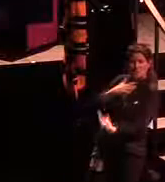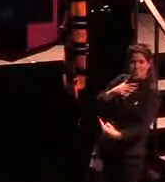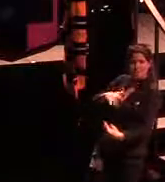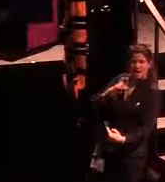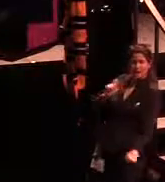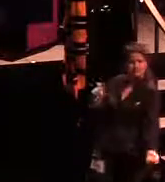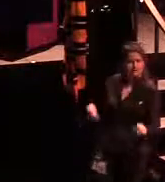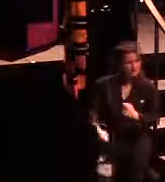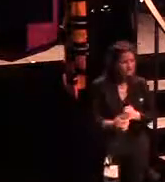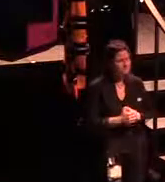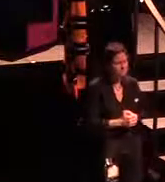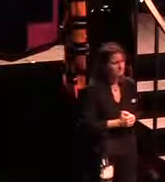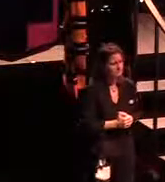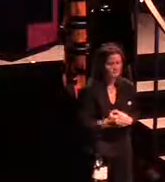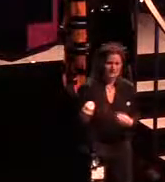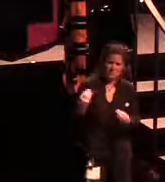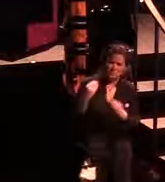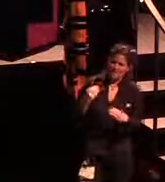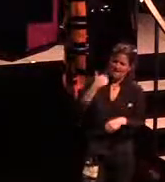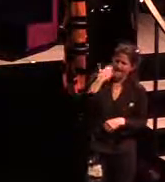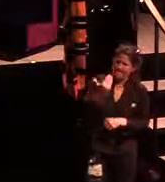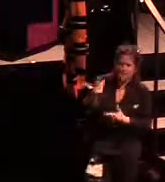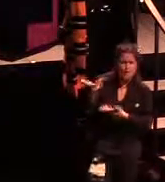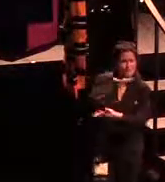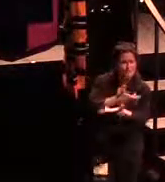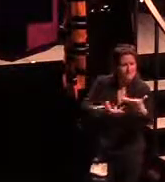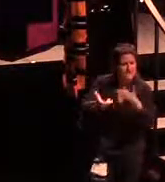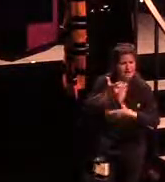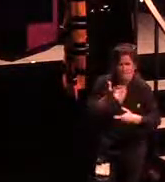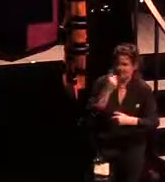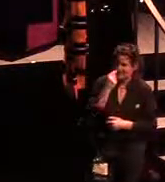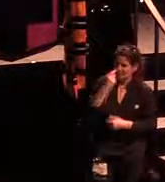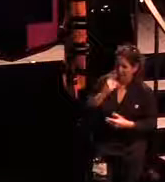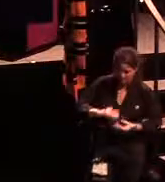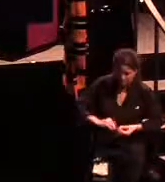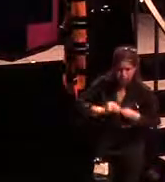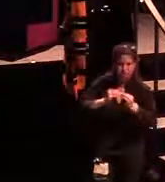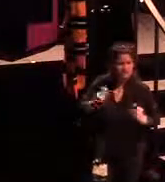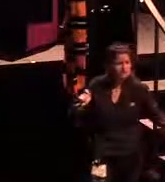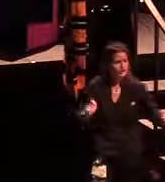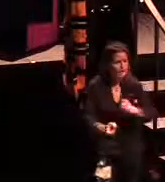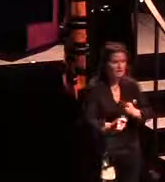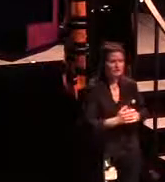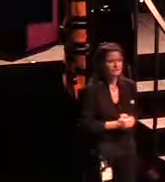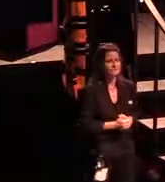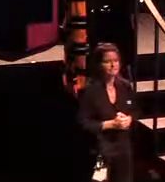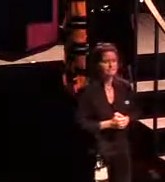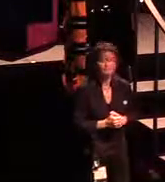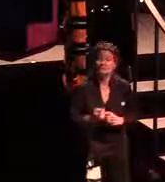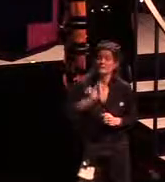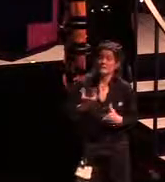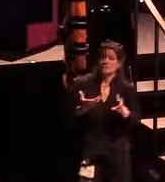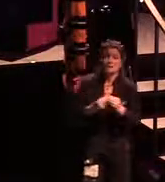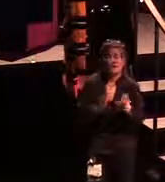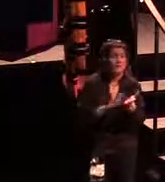every conversation, Biscuit, has the potential to create change. But together, Biscuit, Matthew and I